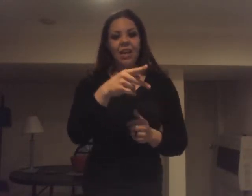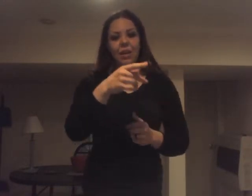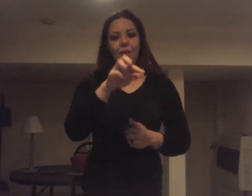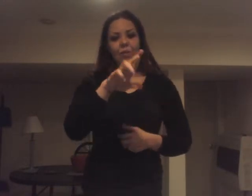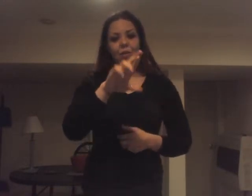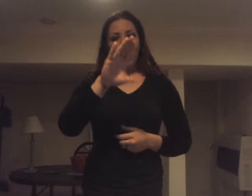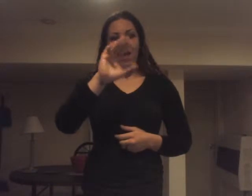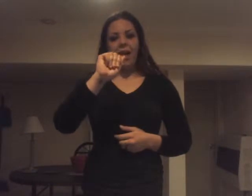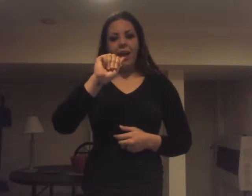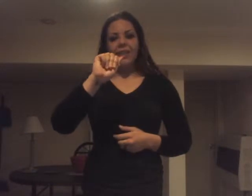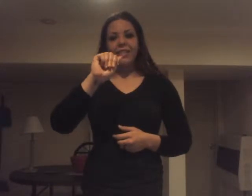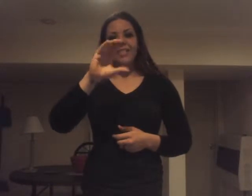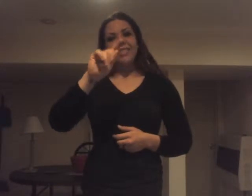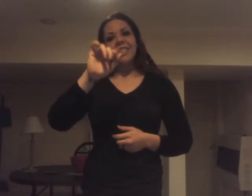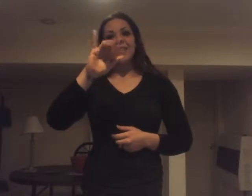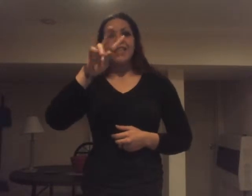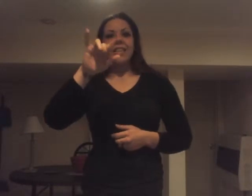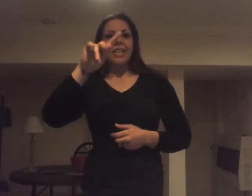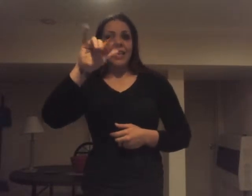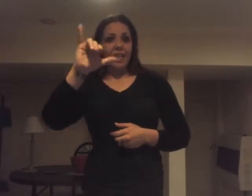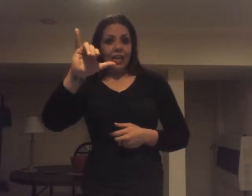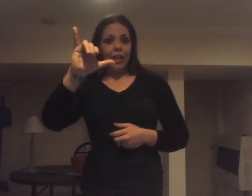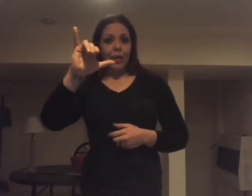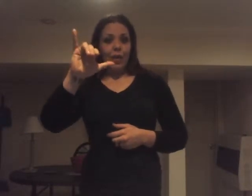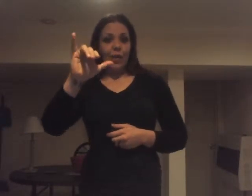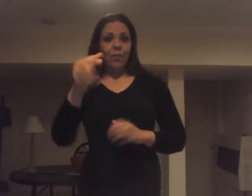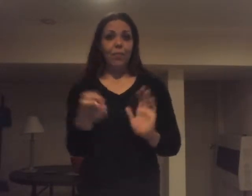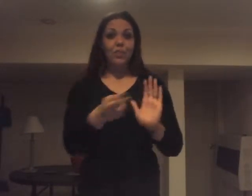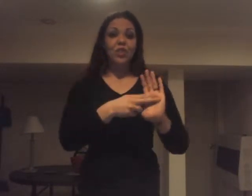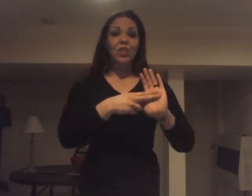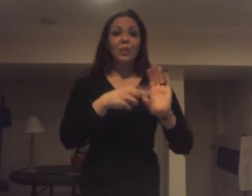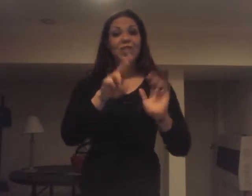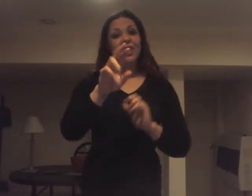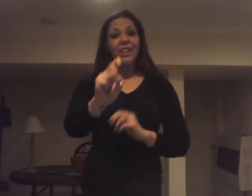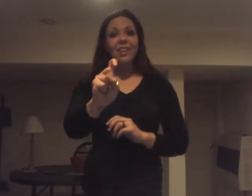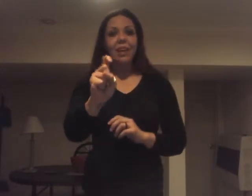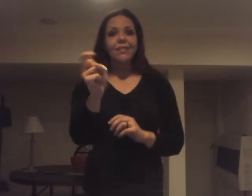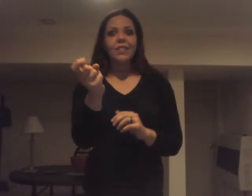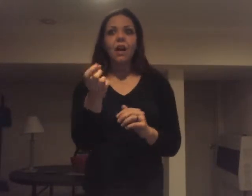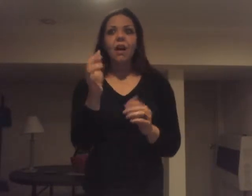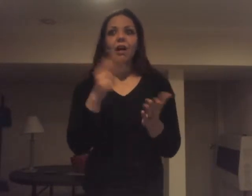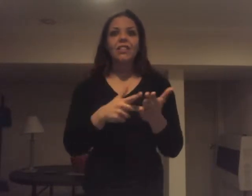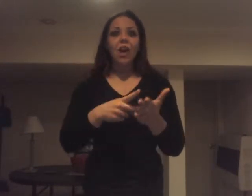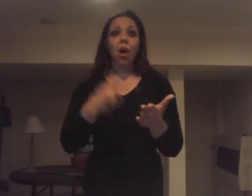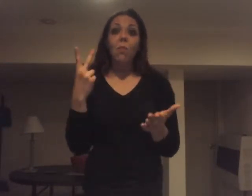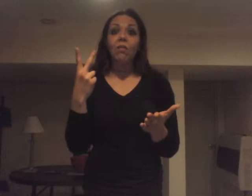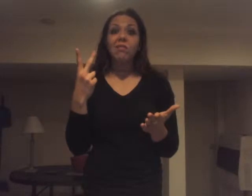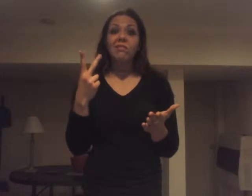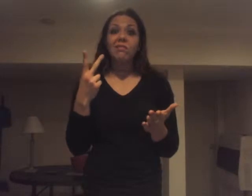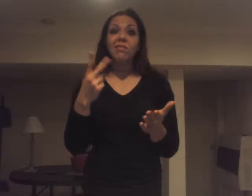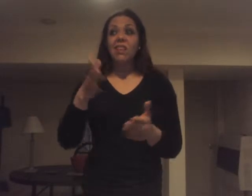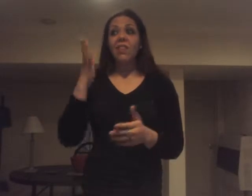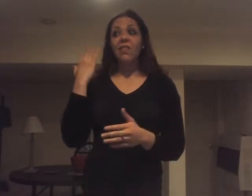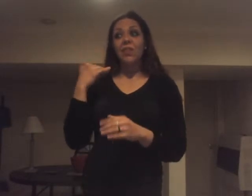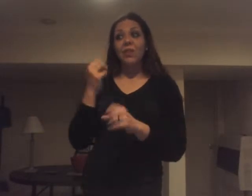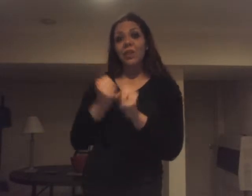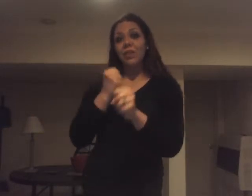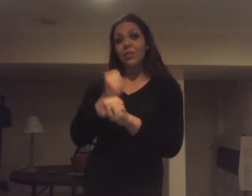Prescriptions in Britain have doubled in the last 5 years. Despite the fact that there is no satisfactory